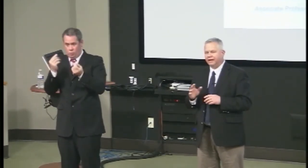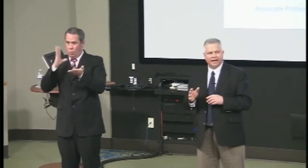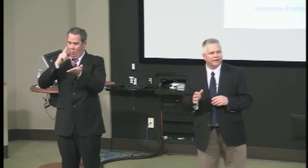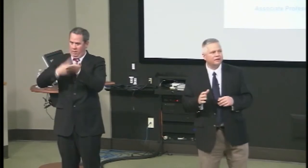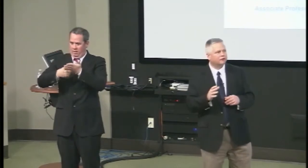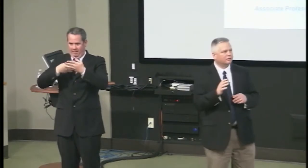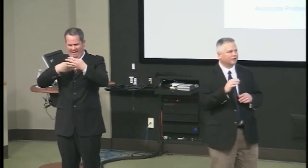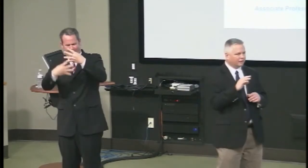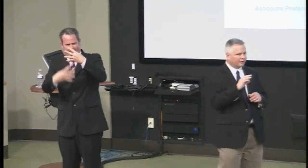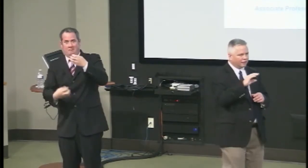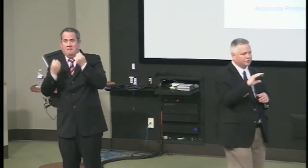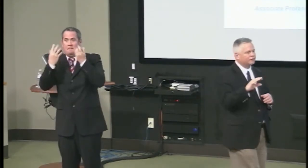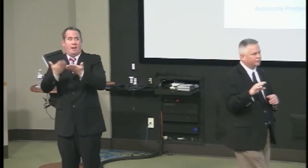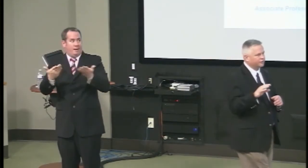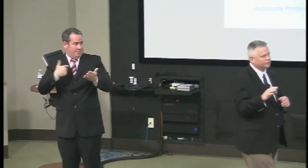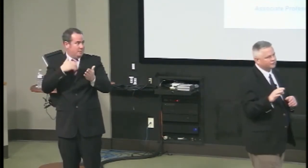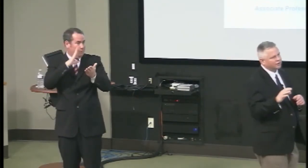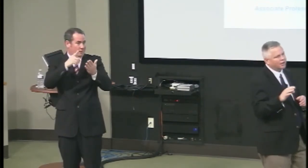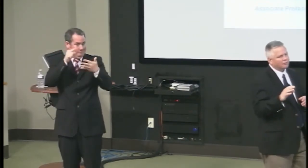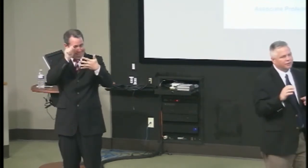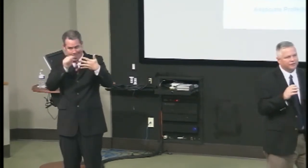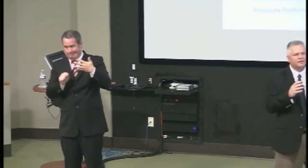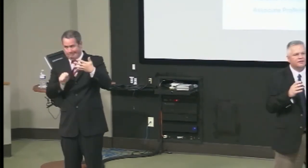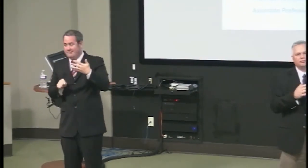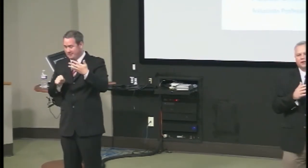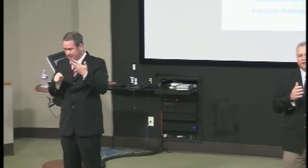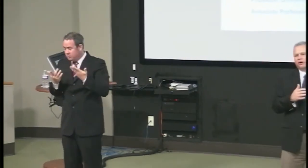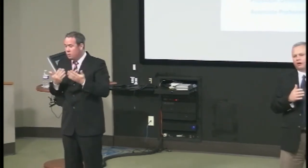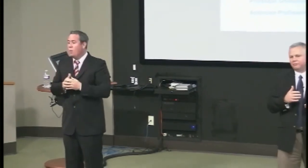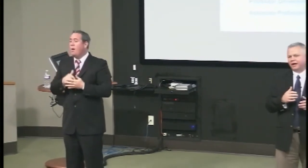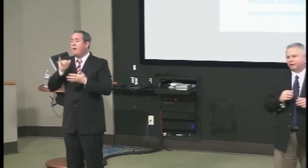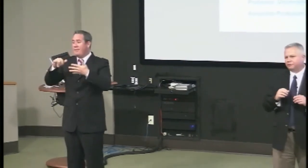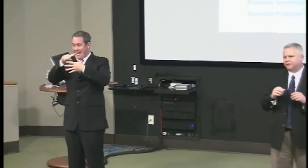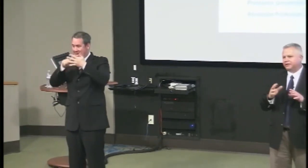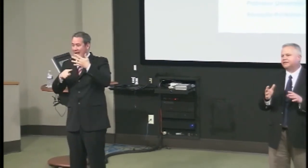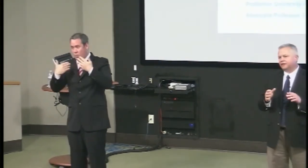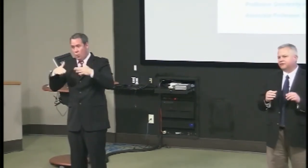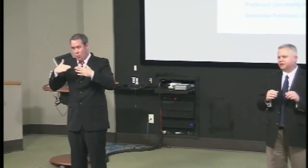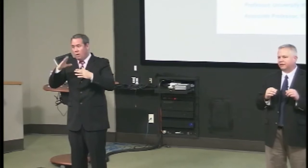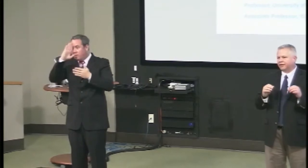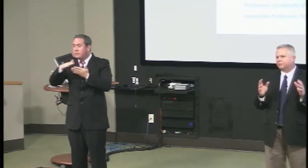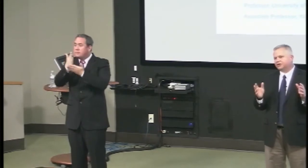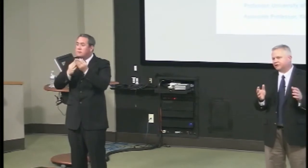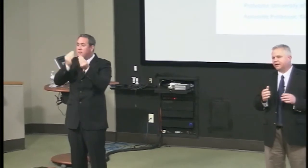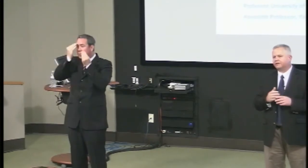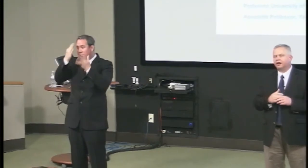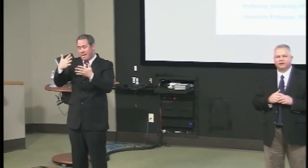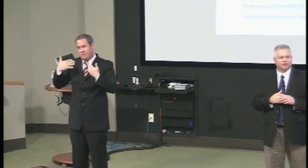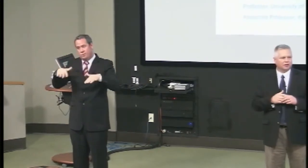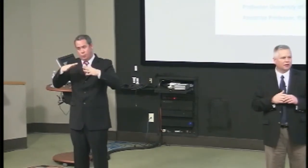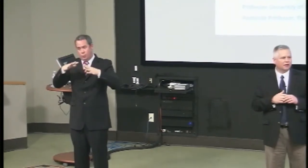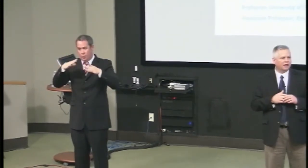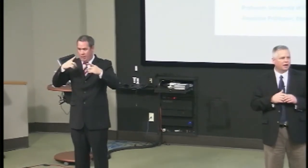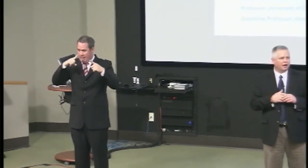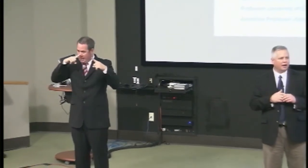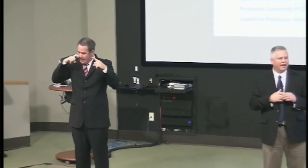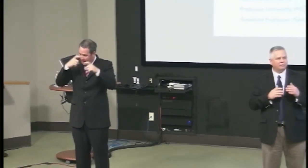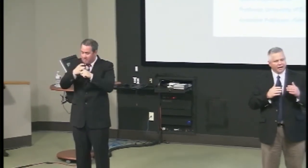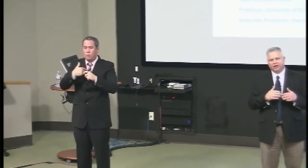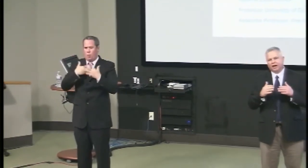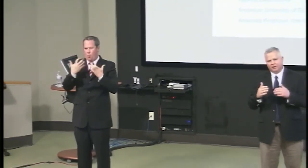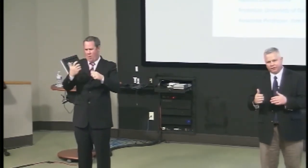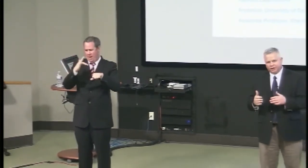and technical on the surface. But this isn't really a talk about the details of imaging technology.